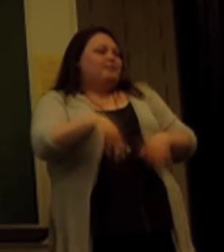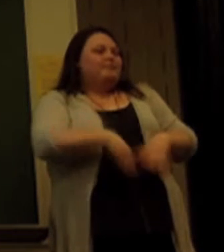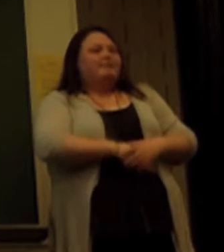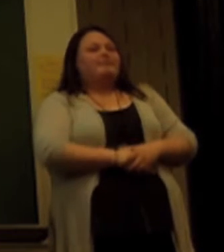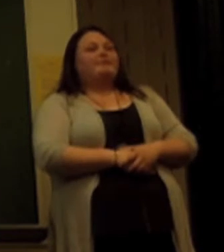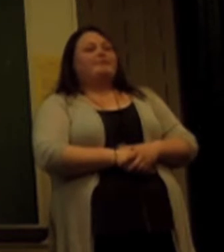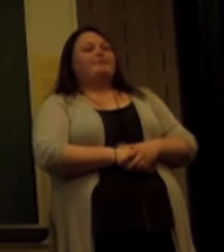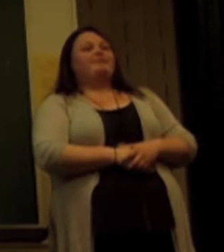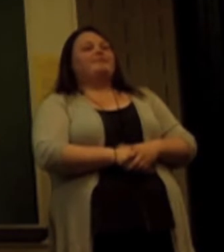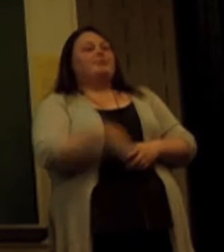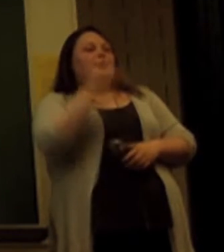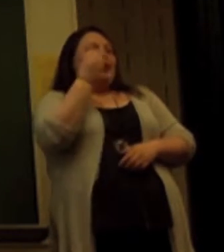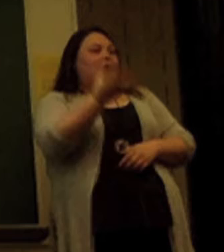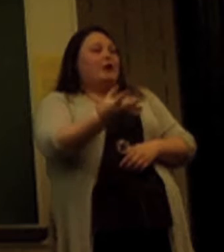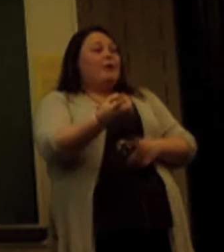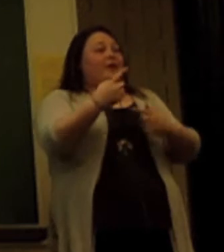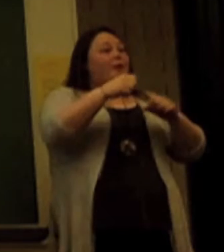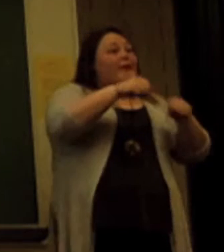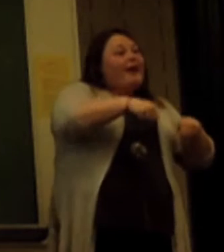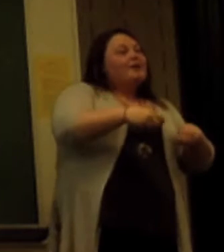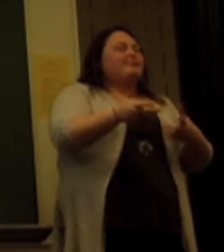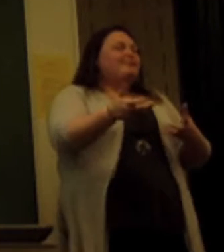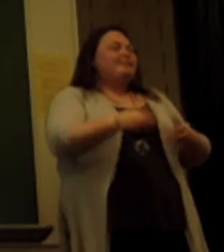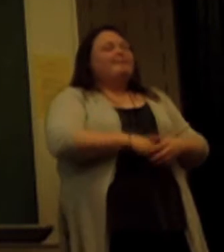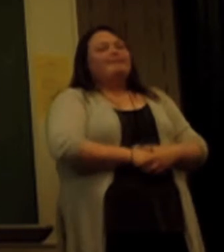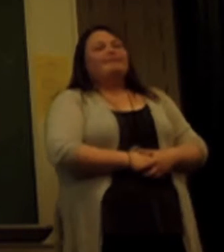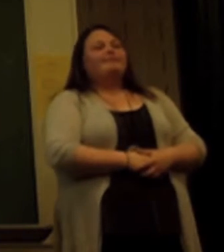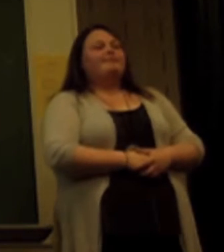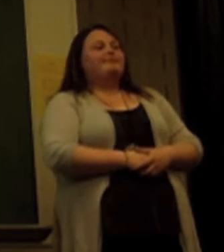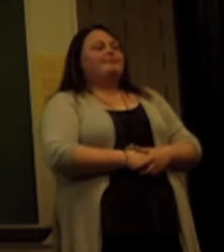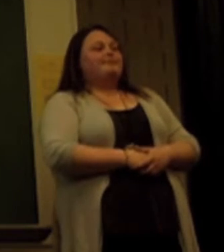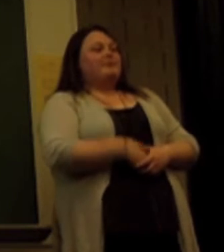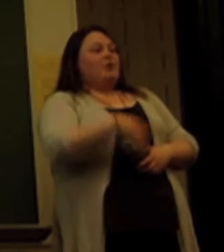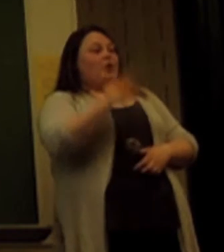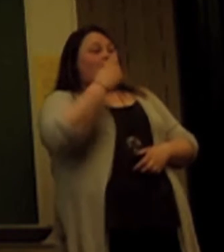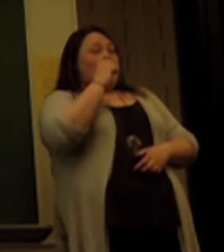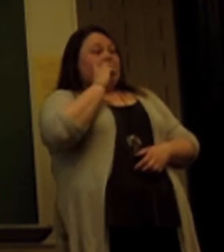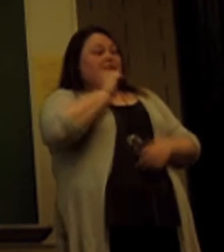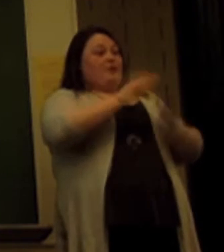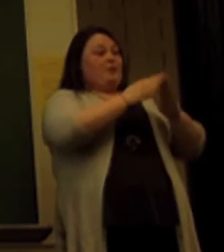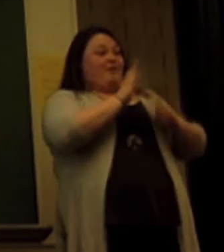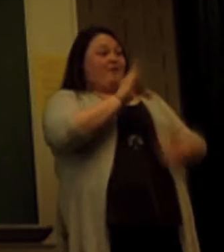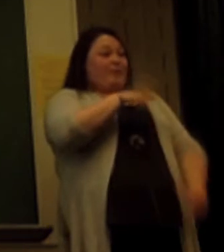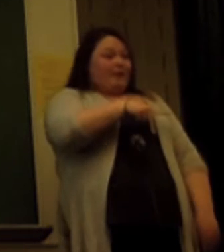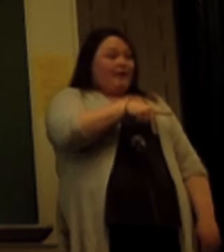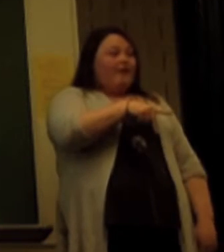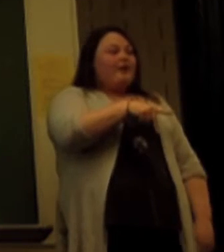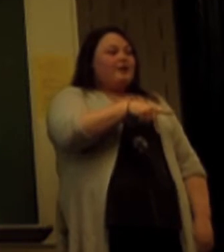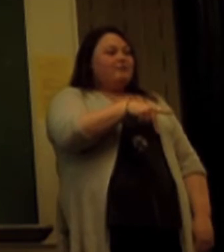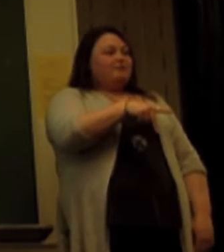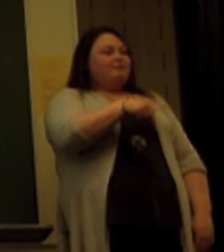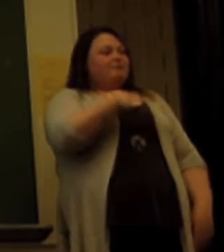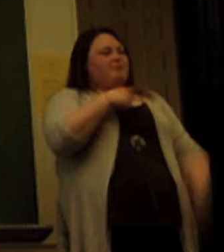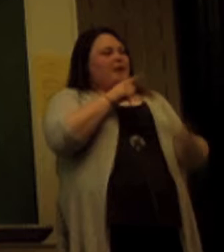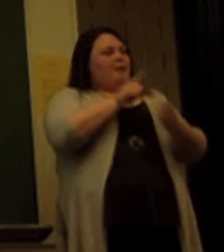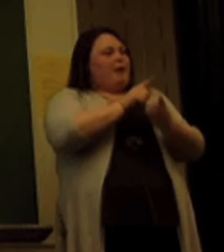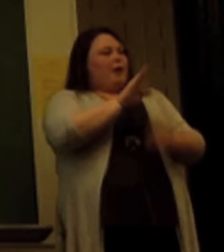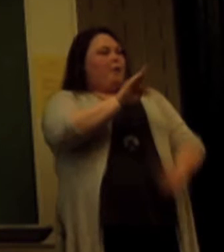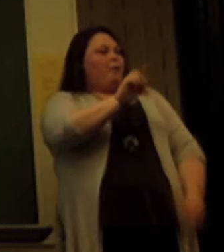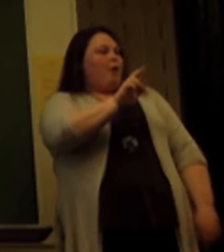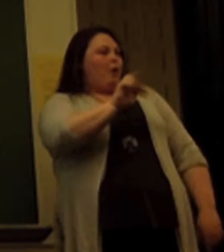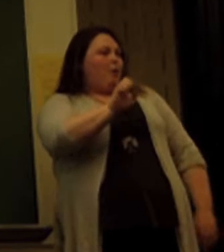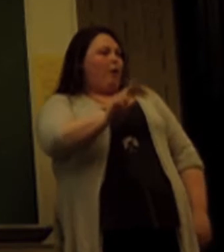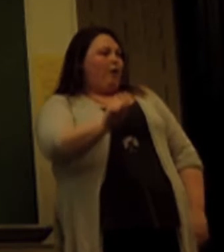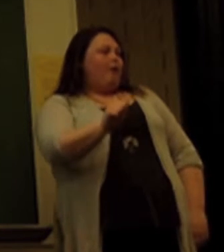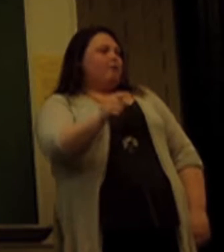that this is open to them. But also then in my deaf community field period, I had met Barbara, and I'd heard of her from Vicki, because Vicki